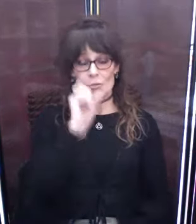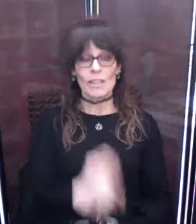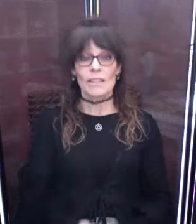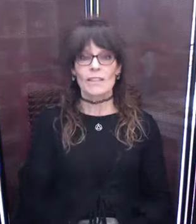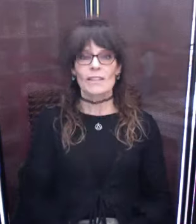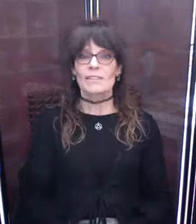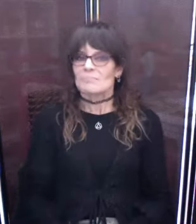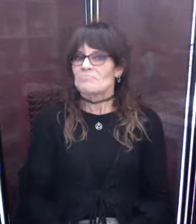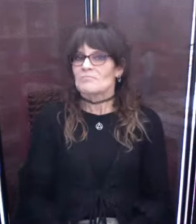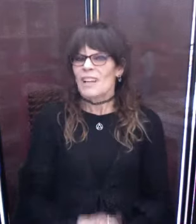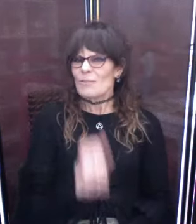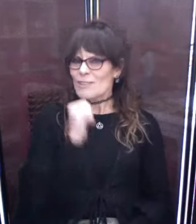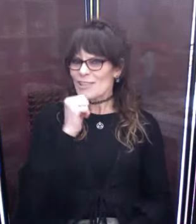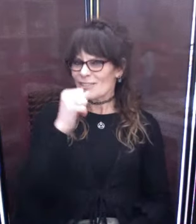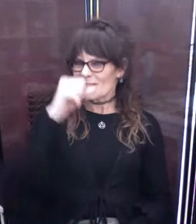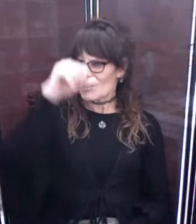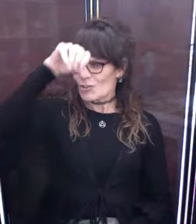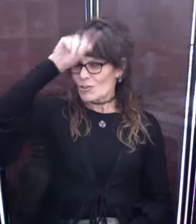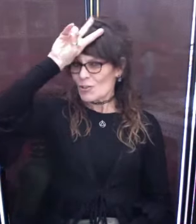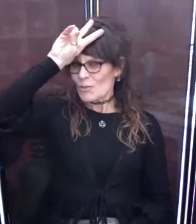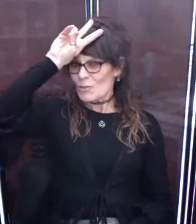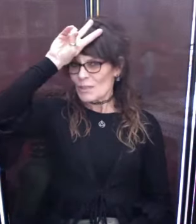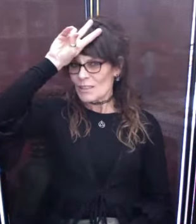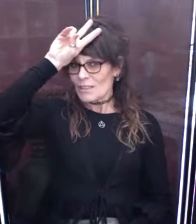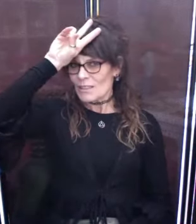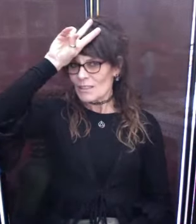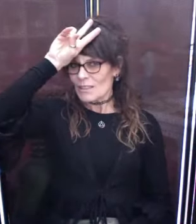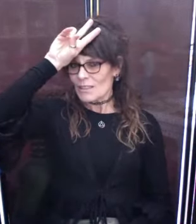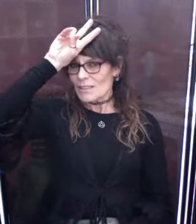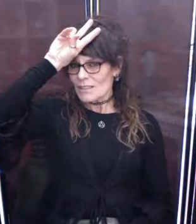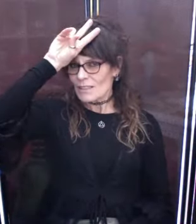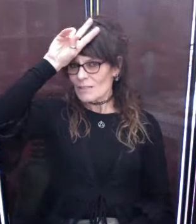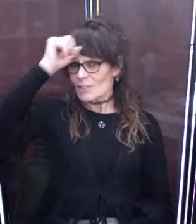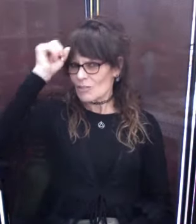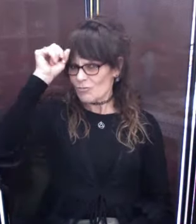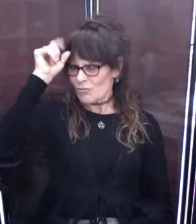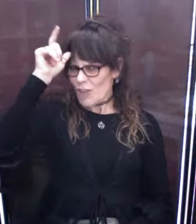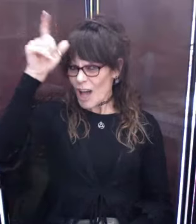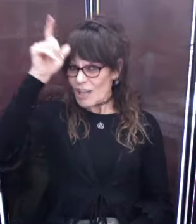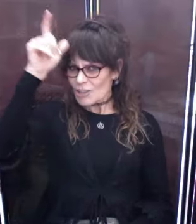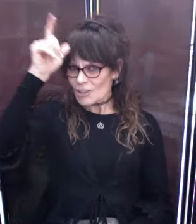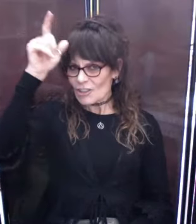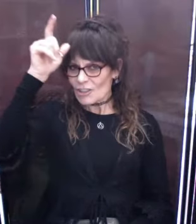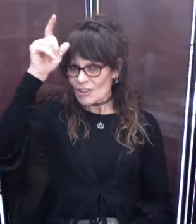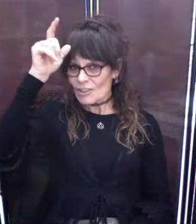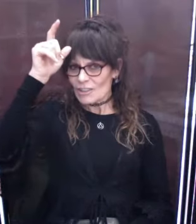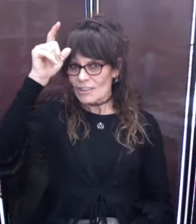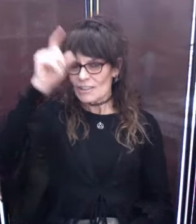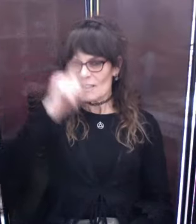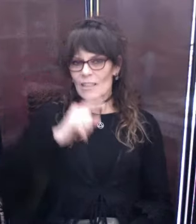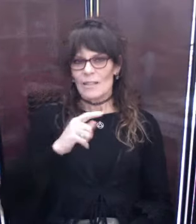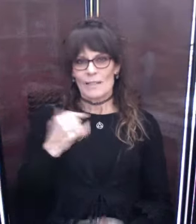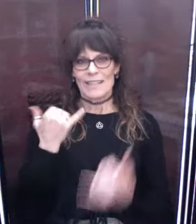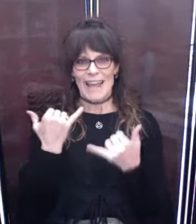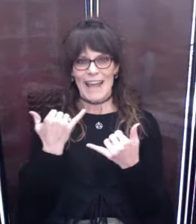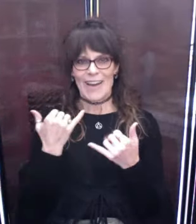wasn't stupid. It was actually a logical conclusion to draw. But I had raised a new question in my journey. Is this